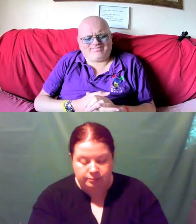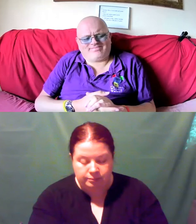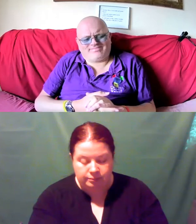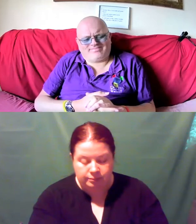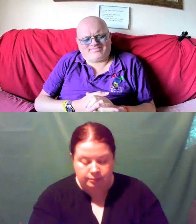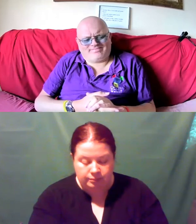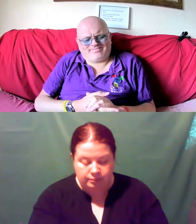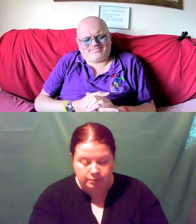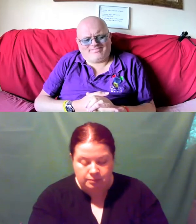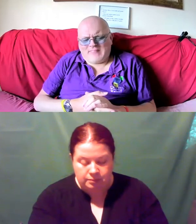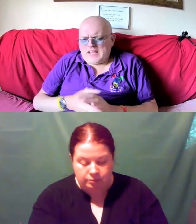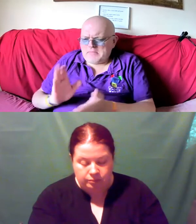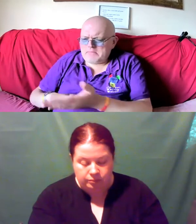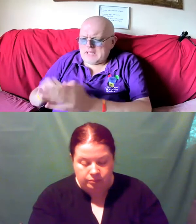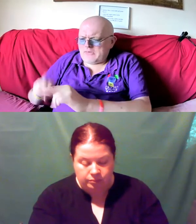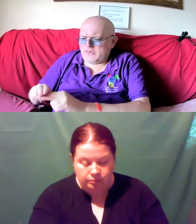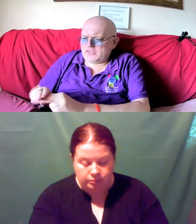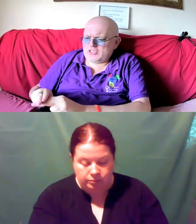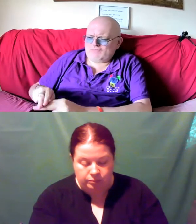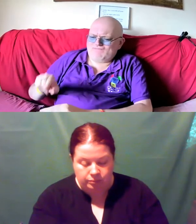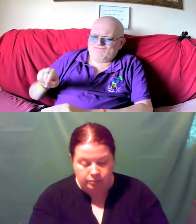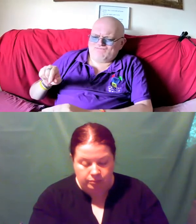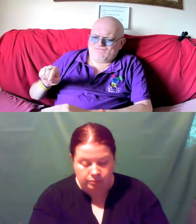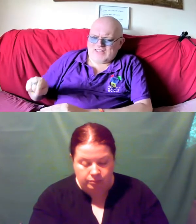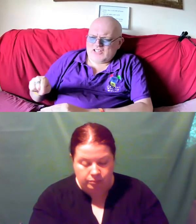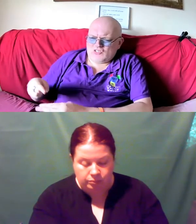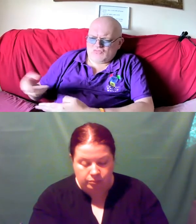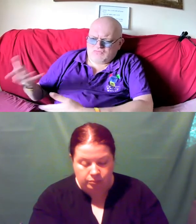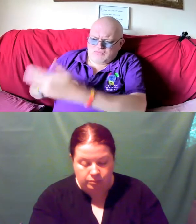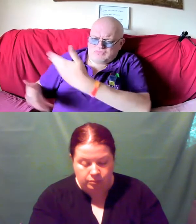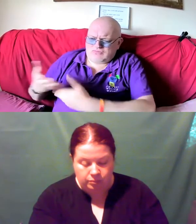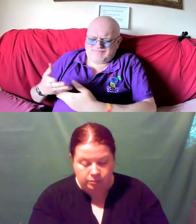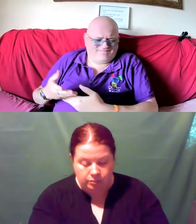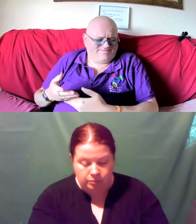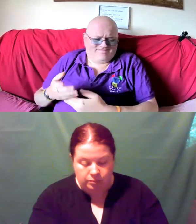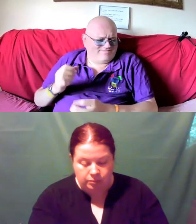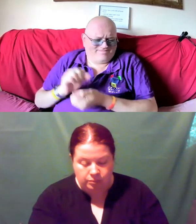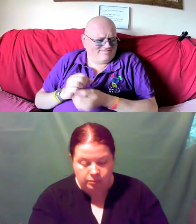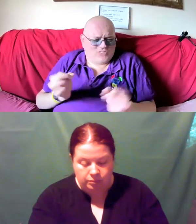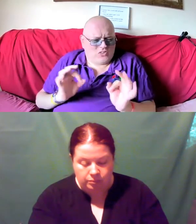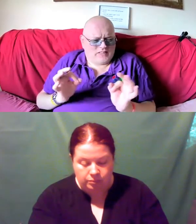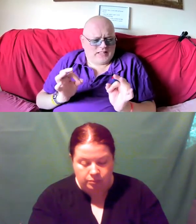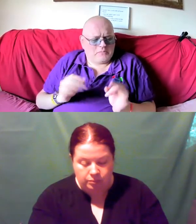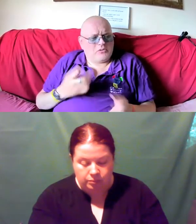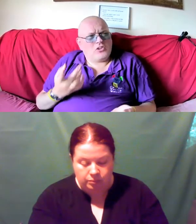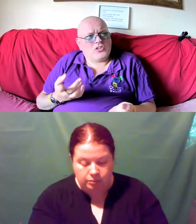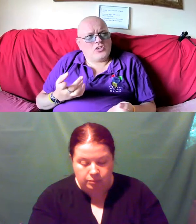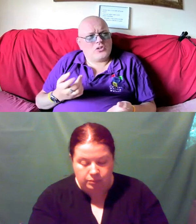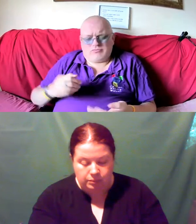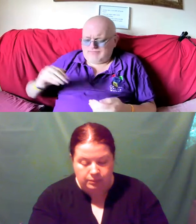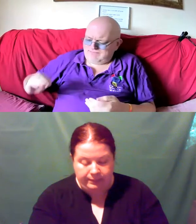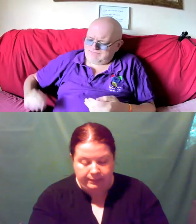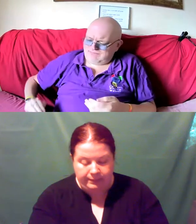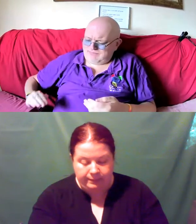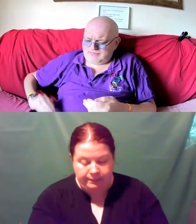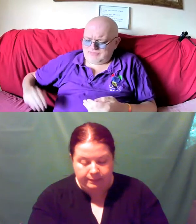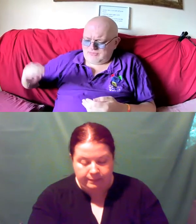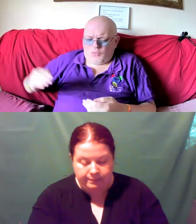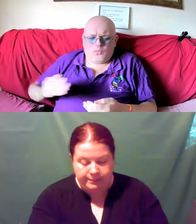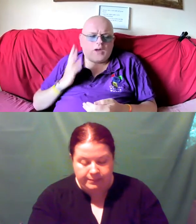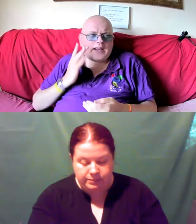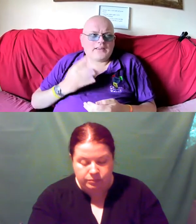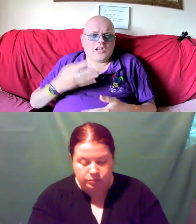I don't remember my parents saying a huge amount about it. I mean, obviously, you know, we're talking about my childhood was in the 70s, you know,